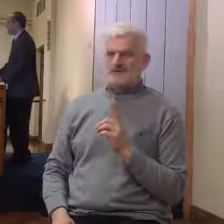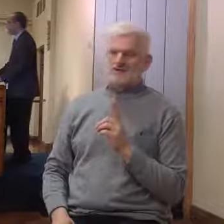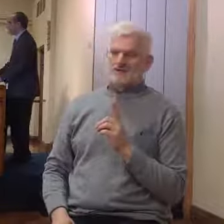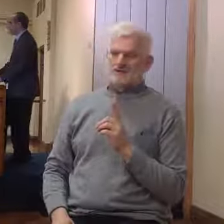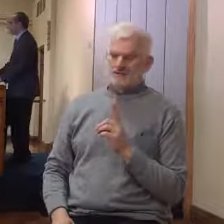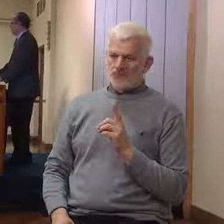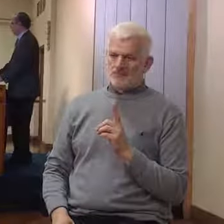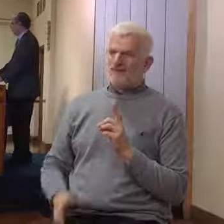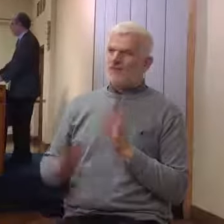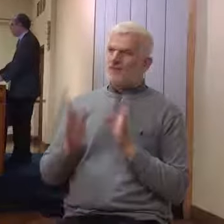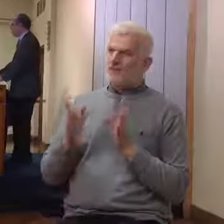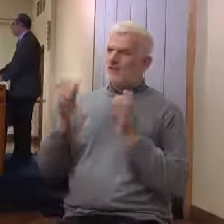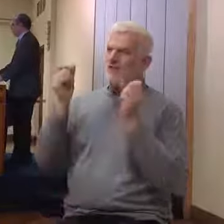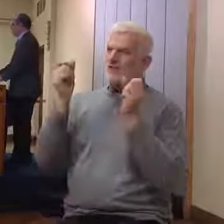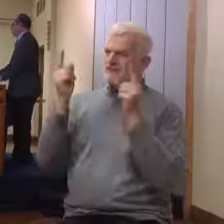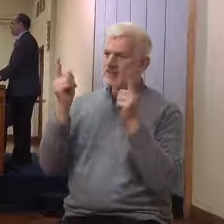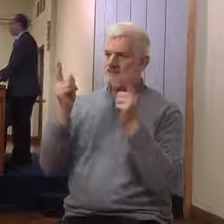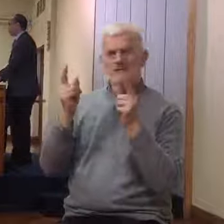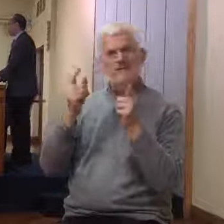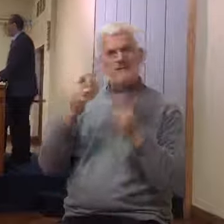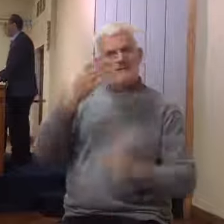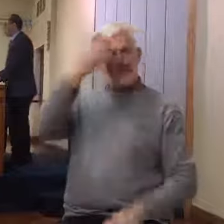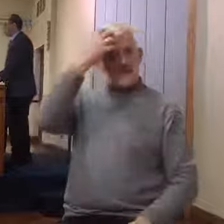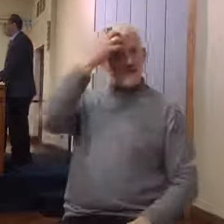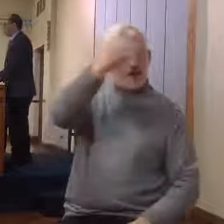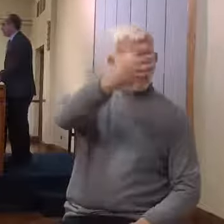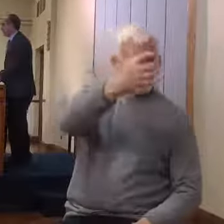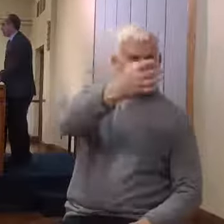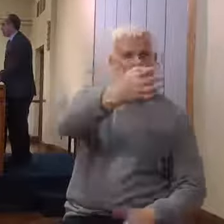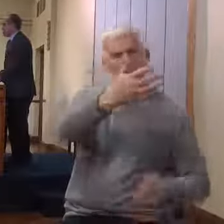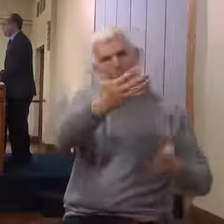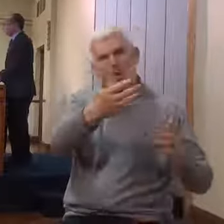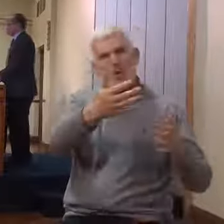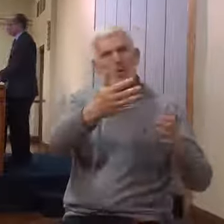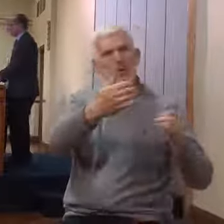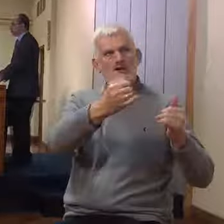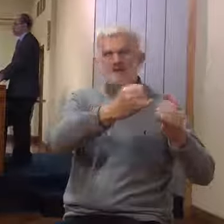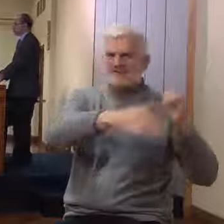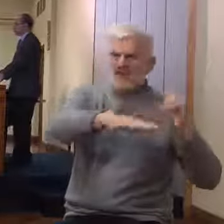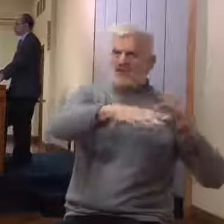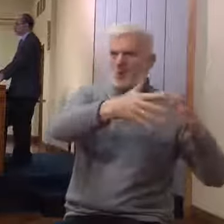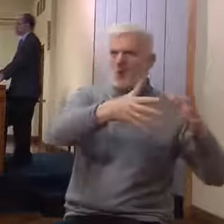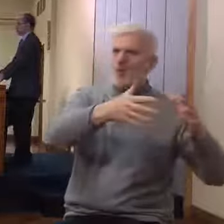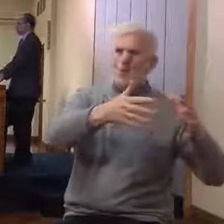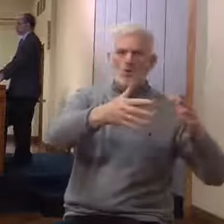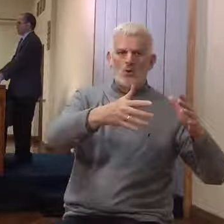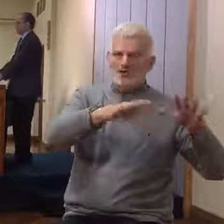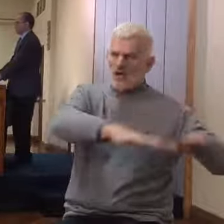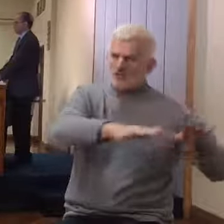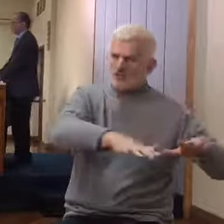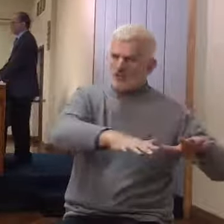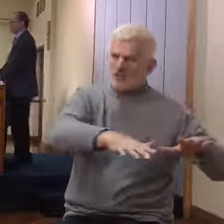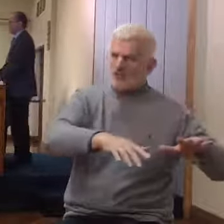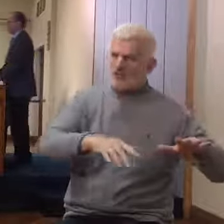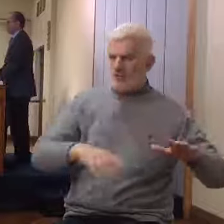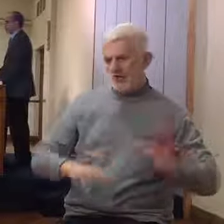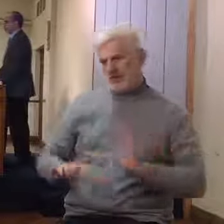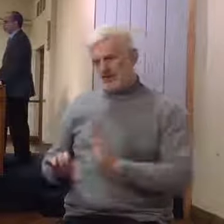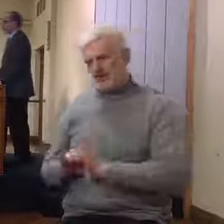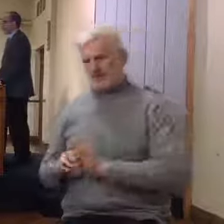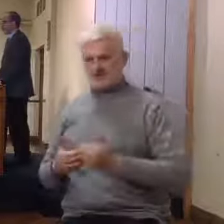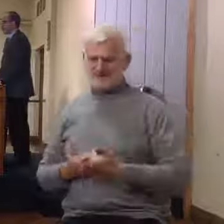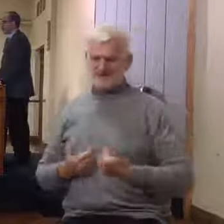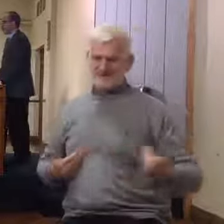the church. The two are two separate entities, never to be confused. The church